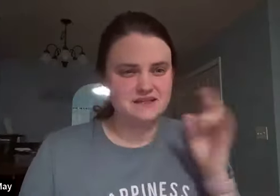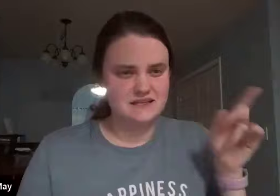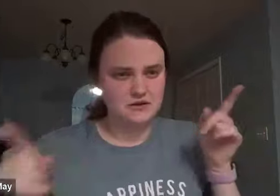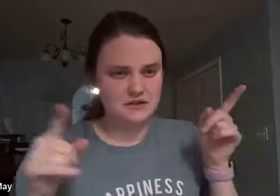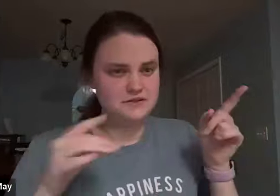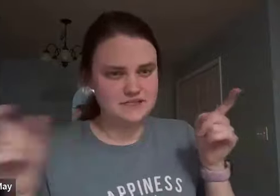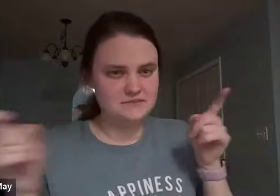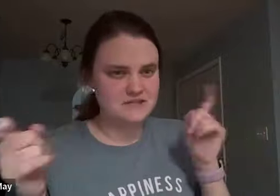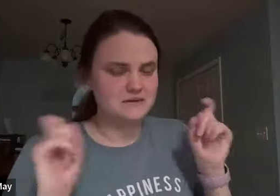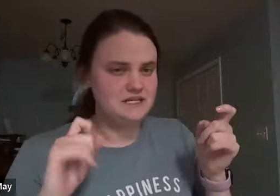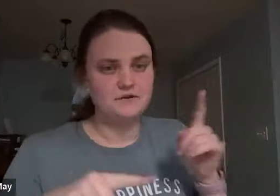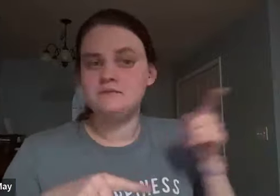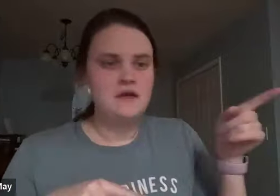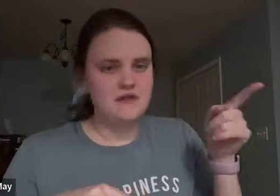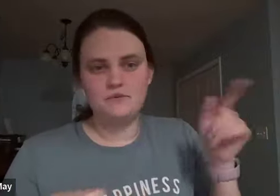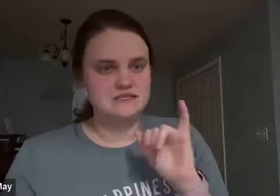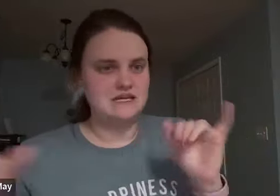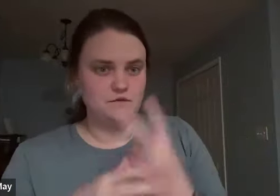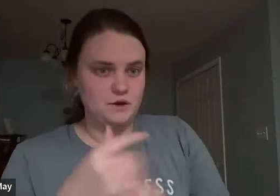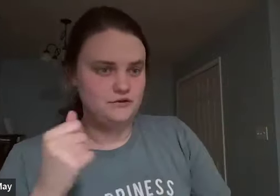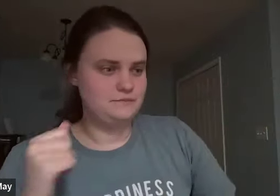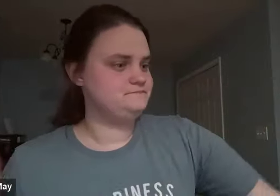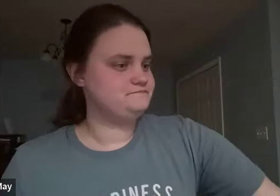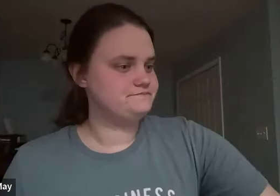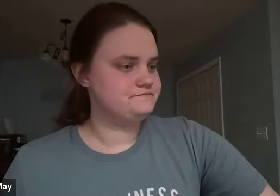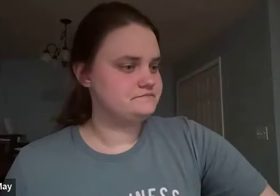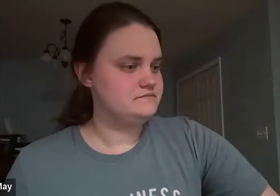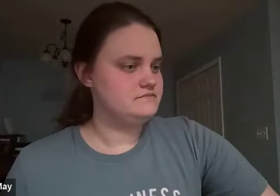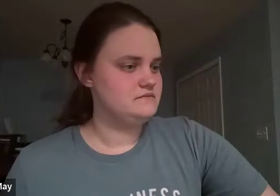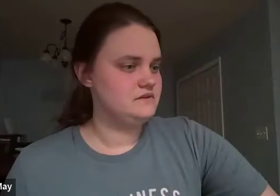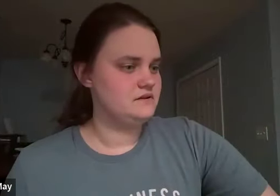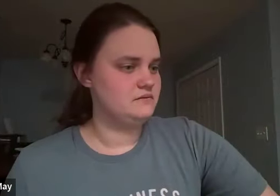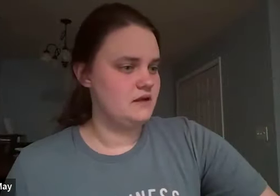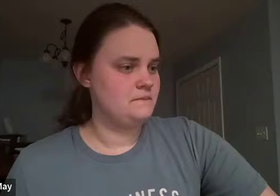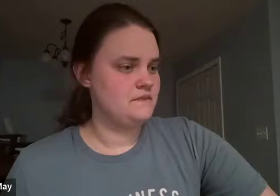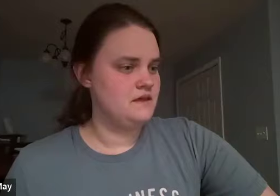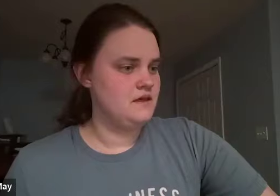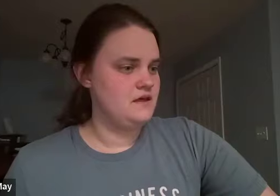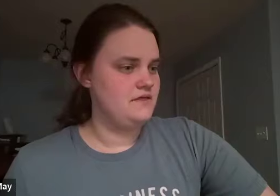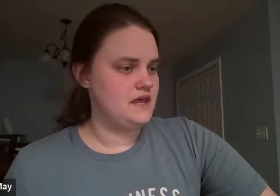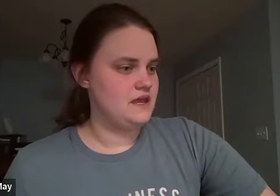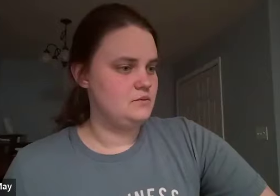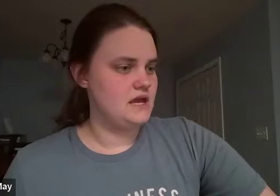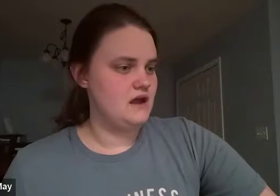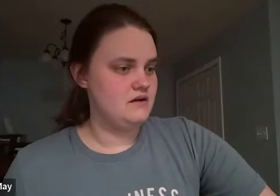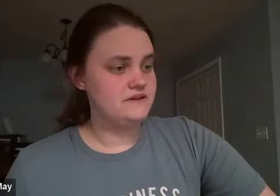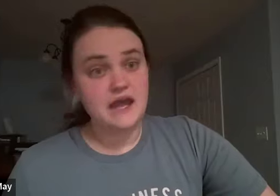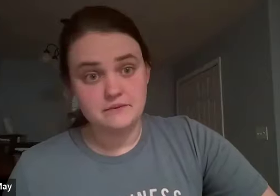said earlier, sometimes they can be different. That one's the same for both. Okay. Then we have